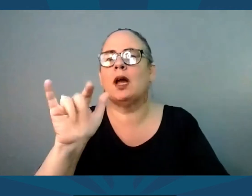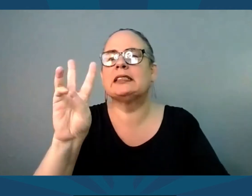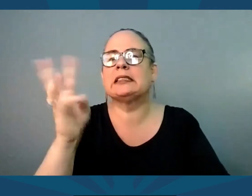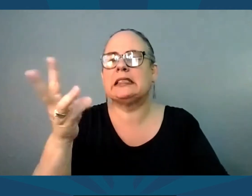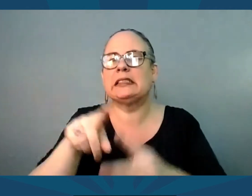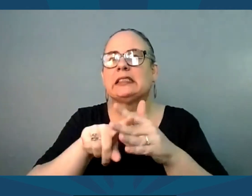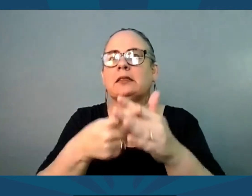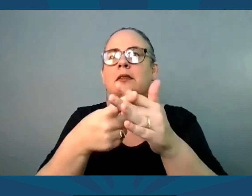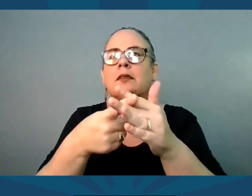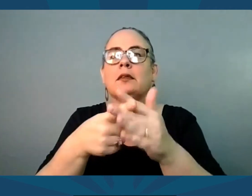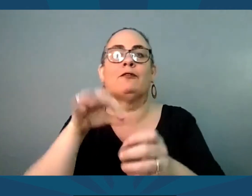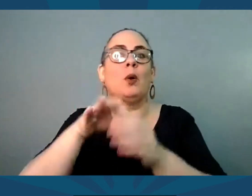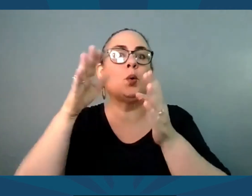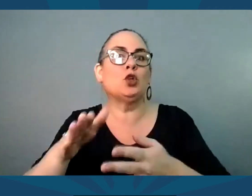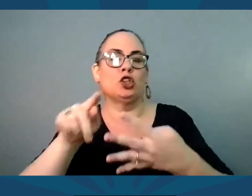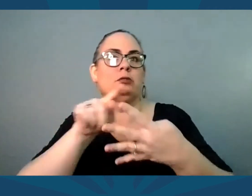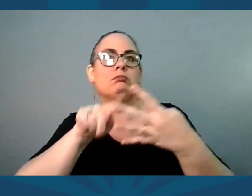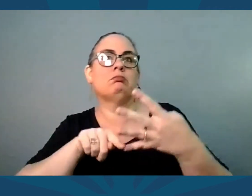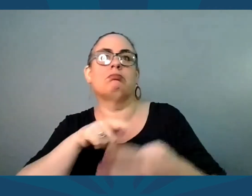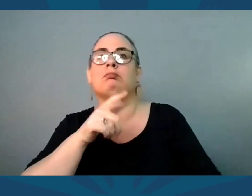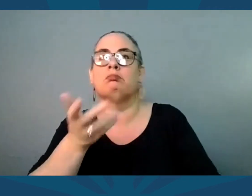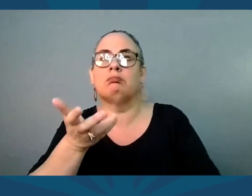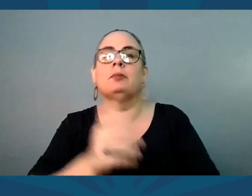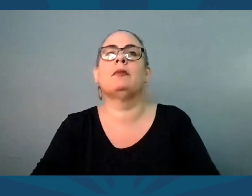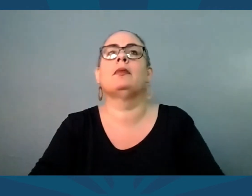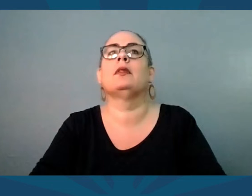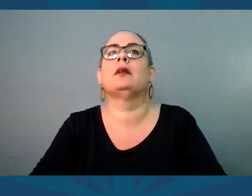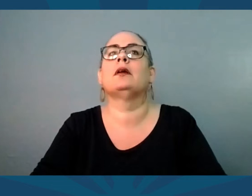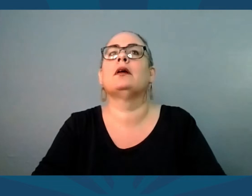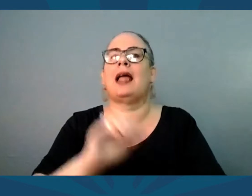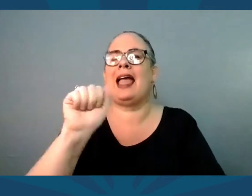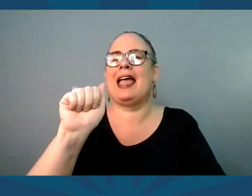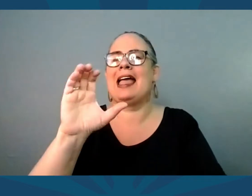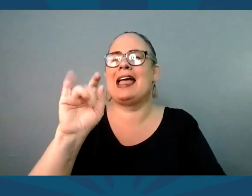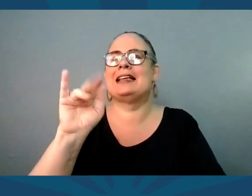Ballots will go out in the mail on July 6th to voters that are